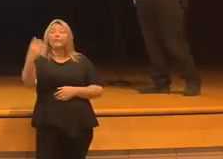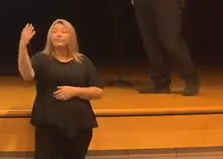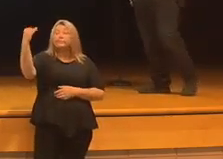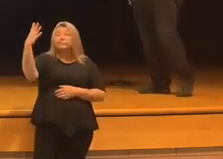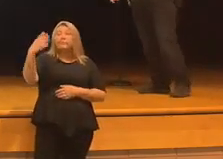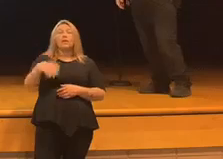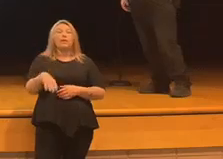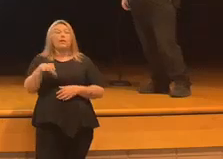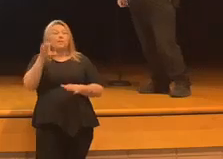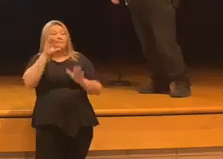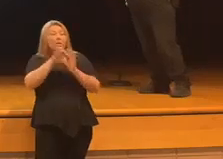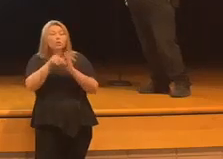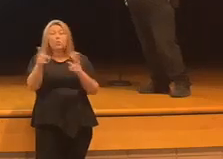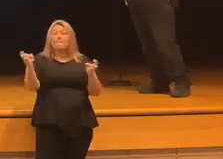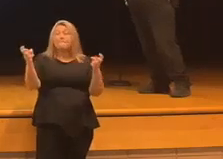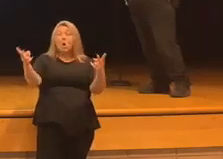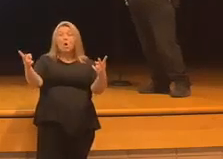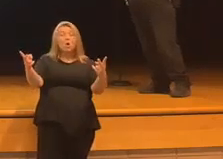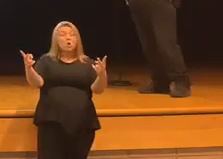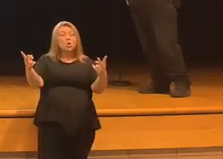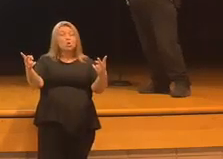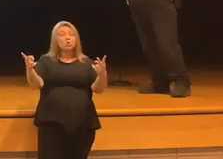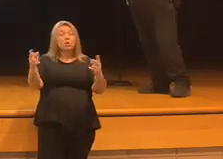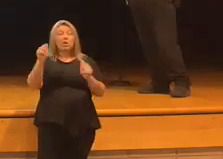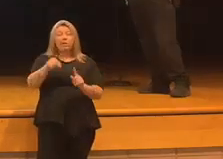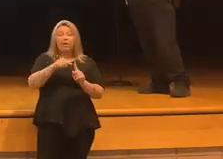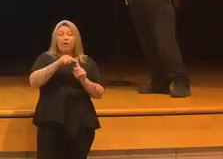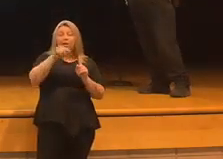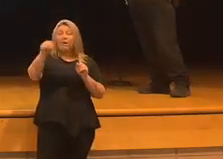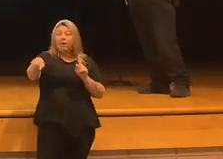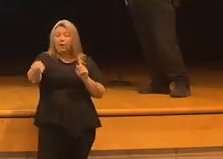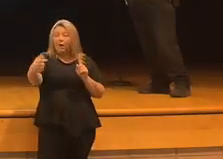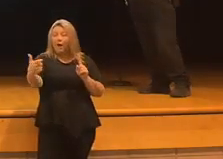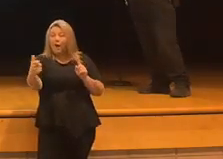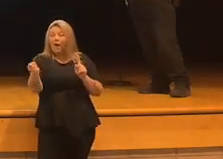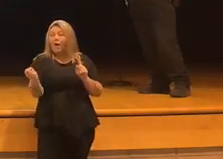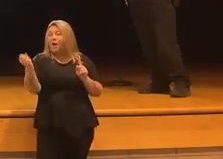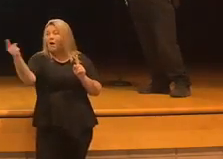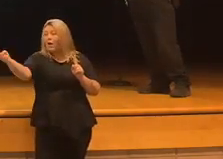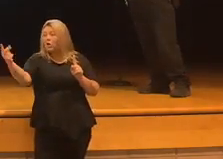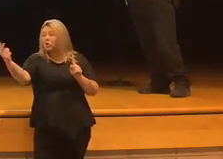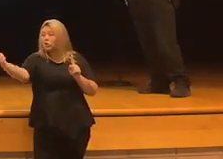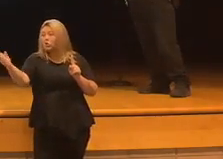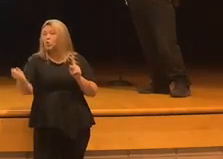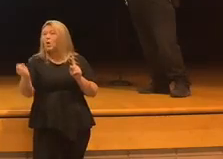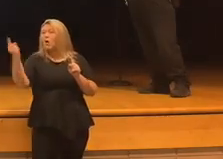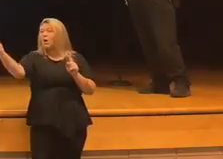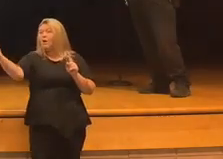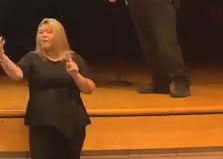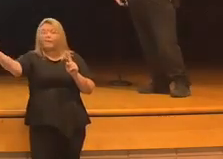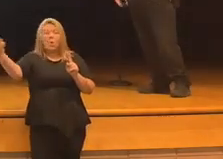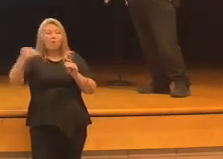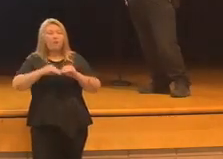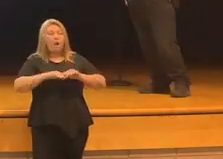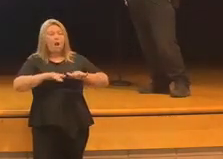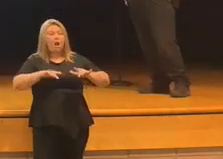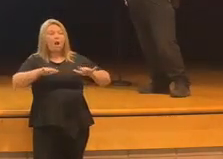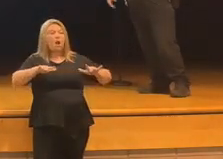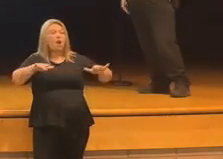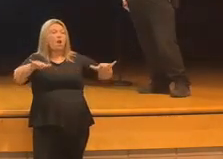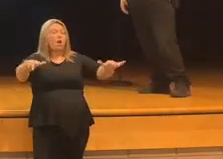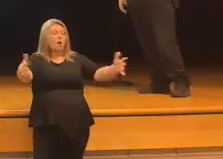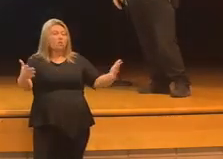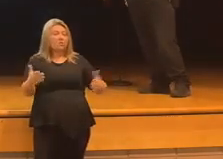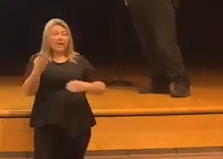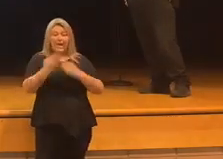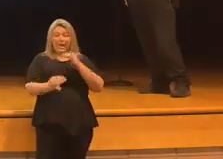post something like that, it can go to one person, that person can send it to two, and then that person send it to four, and by the